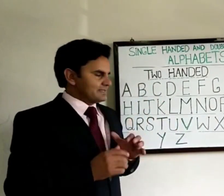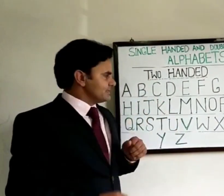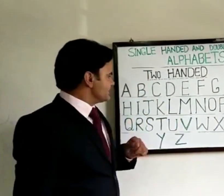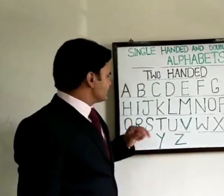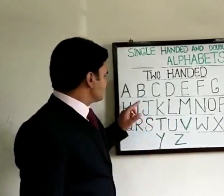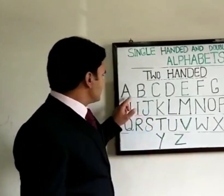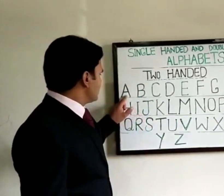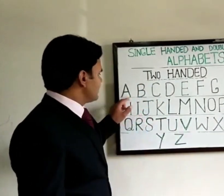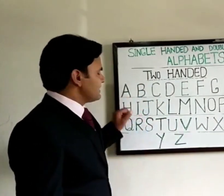signs.